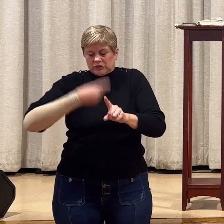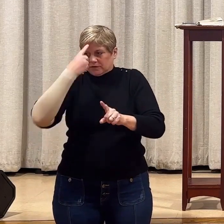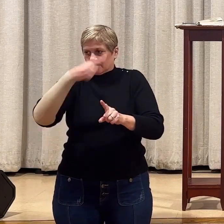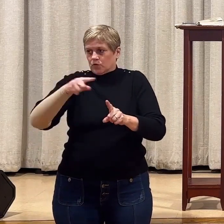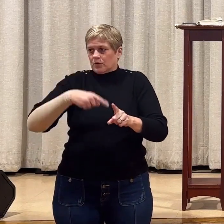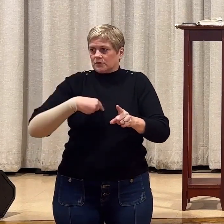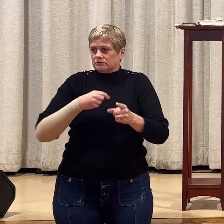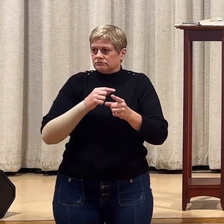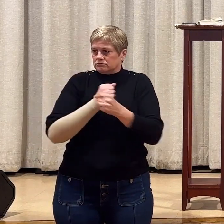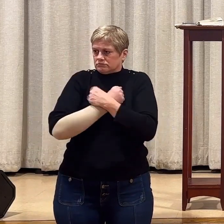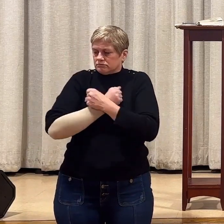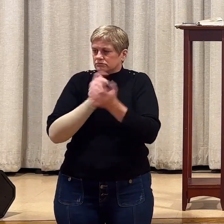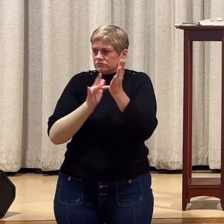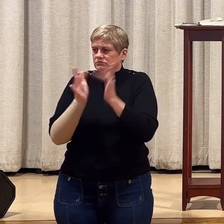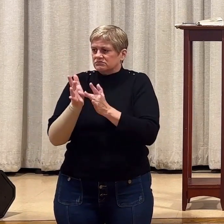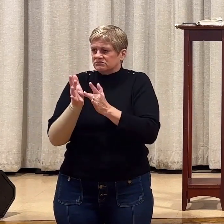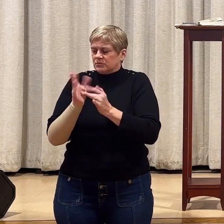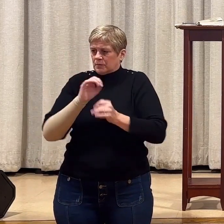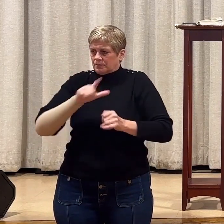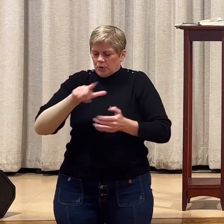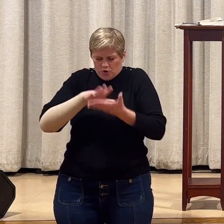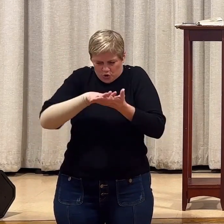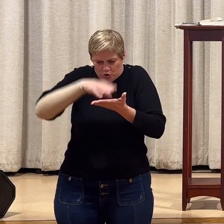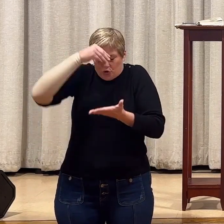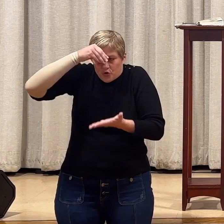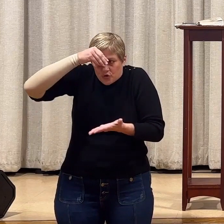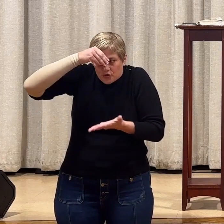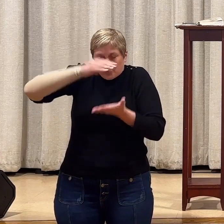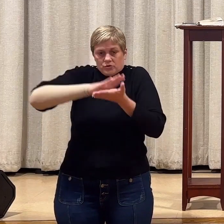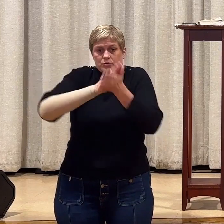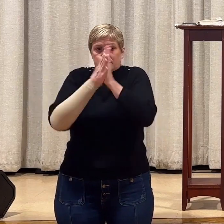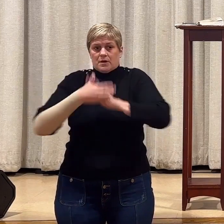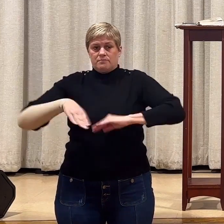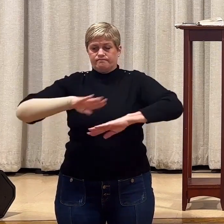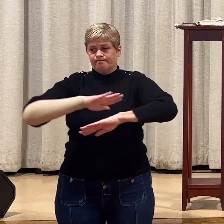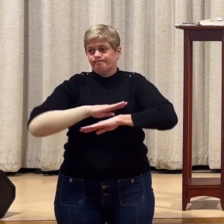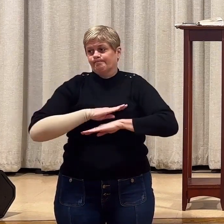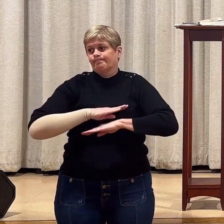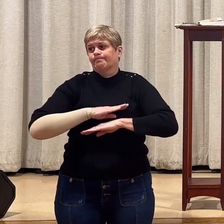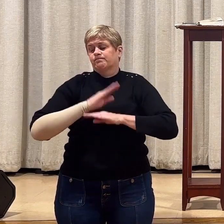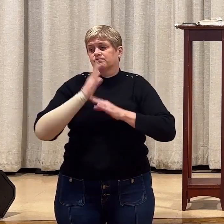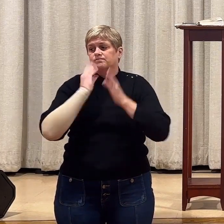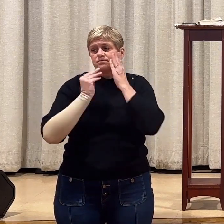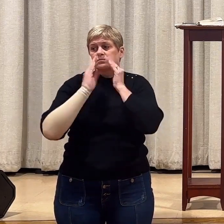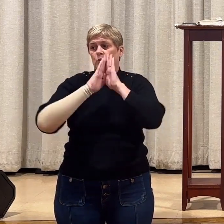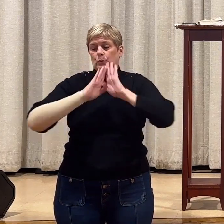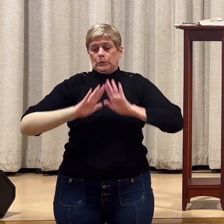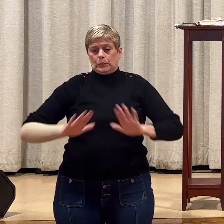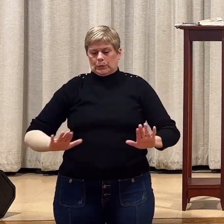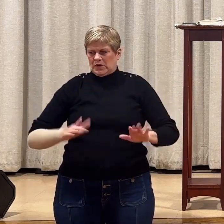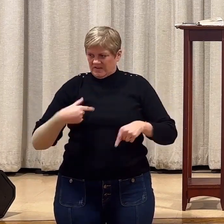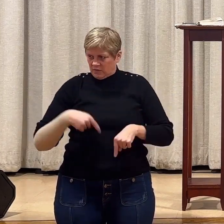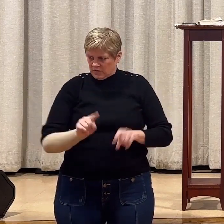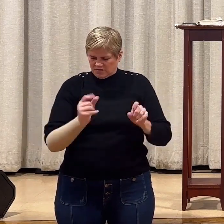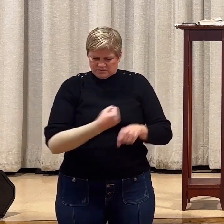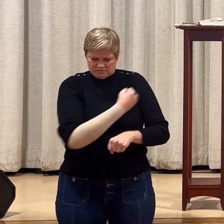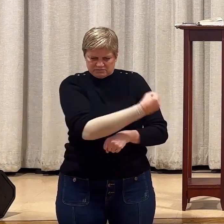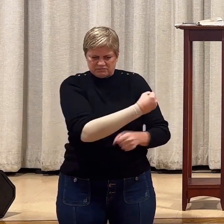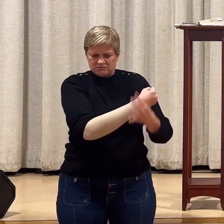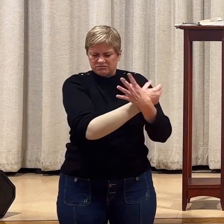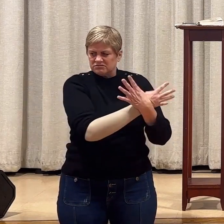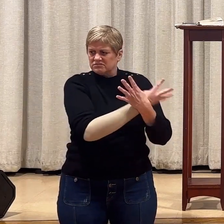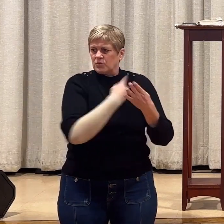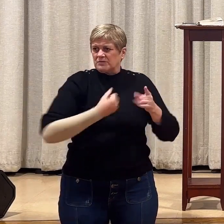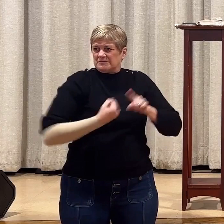And you know, he learned to be content. Even in prison, even when being beaten up